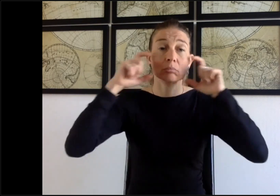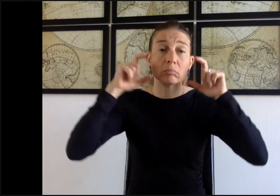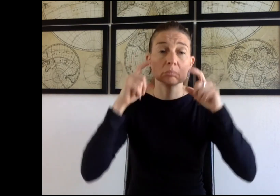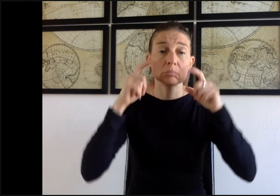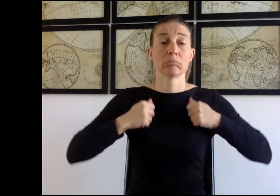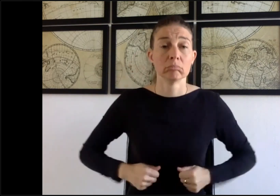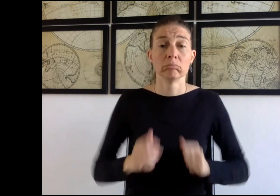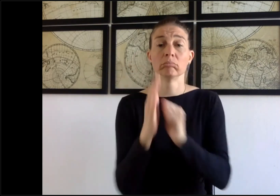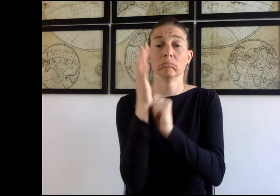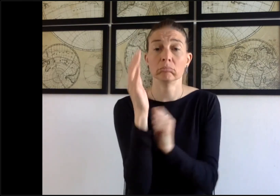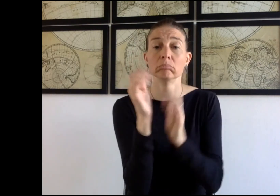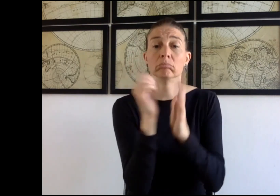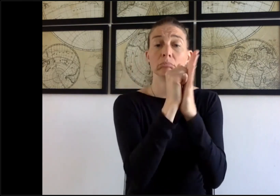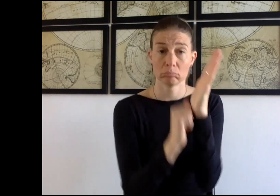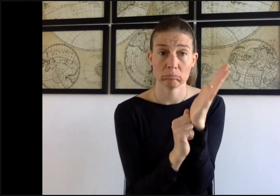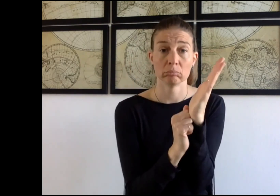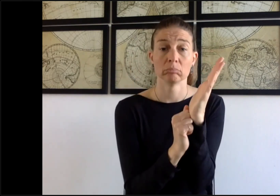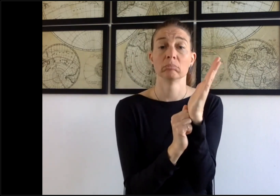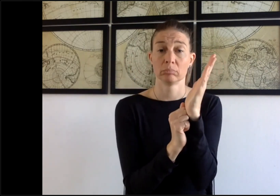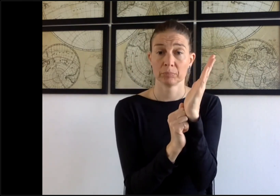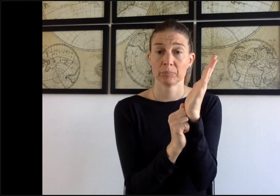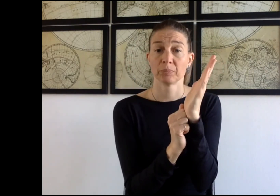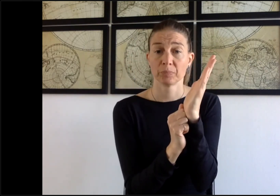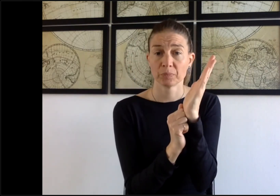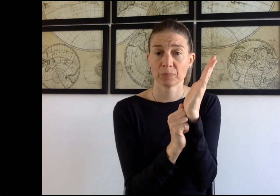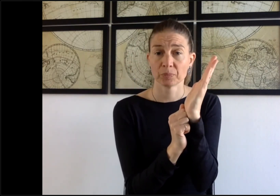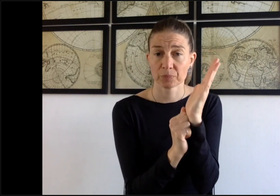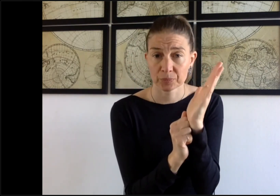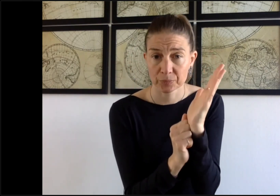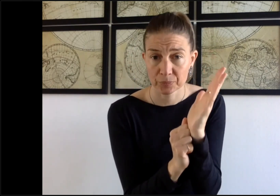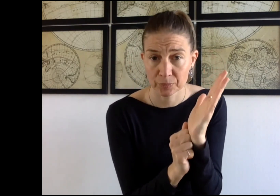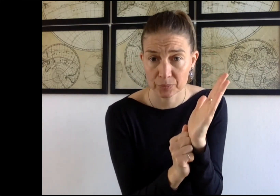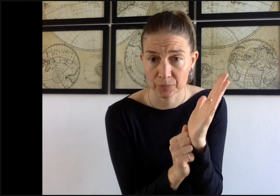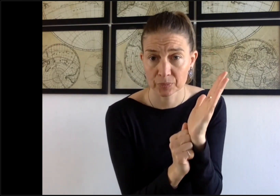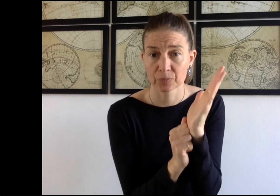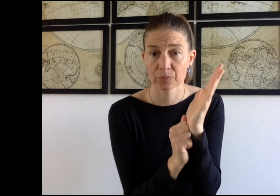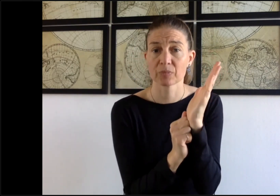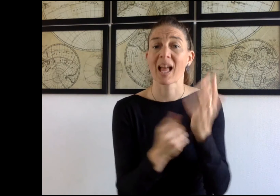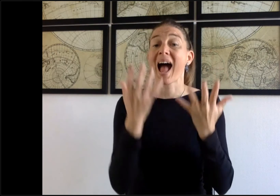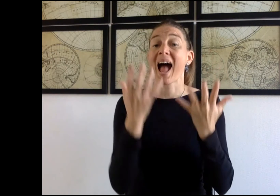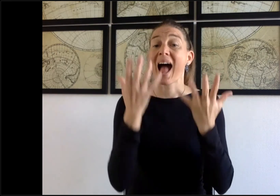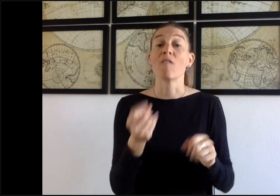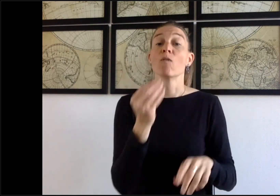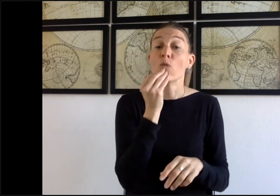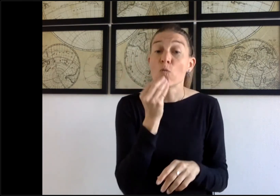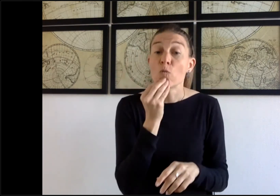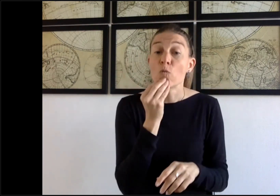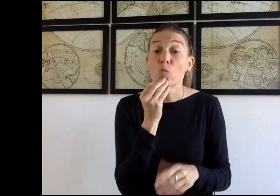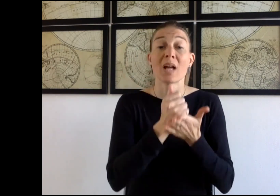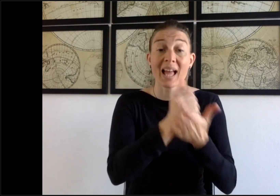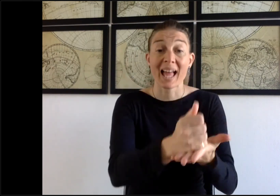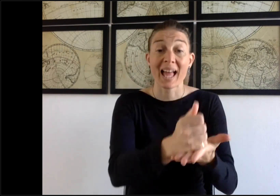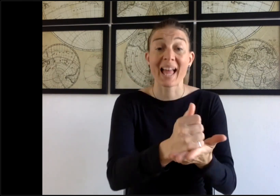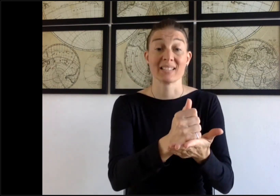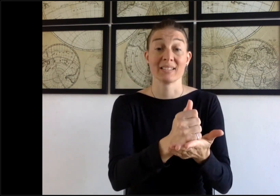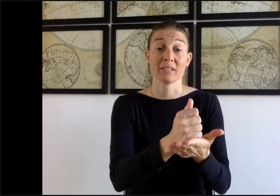risk of contamination. And also it will be possible to finance measures under these programs at 100% rate for the accounting